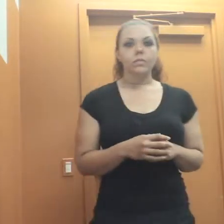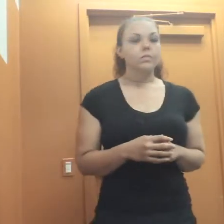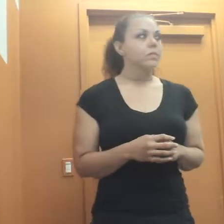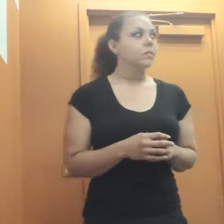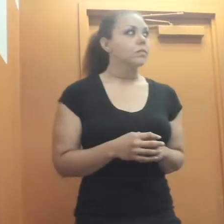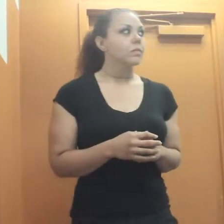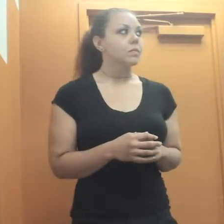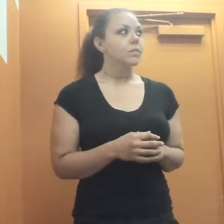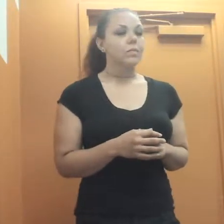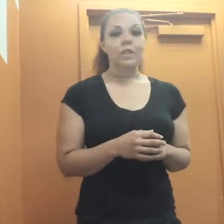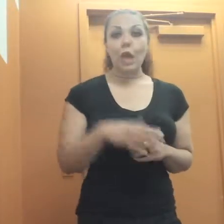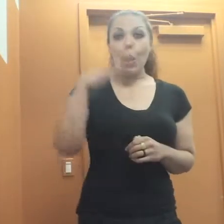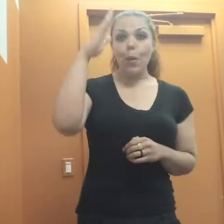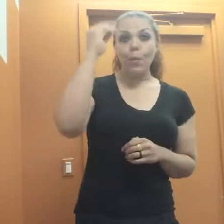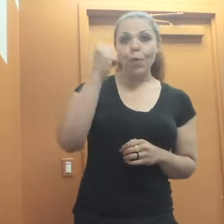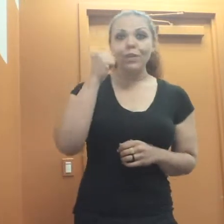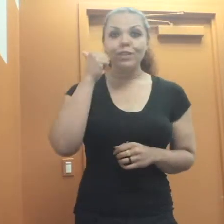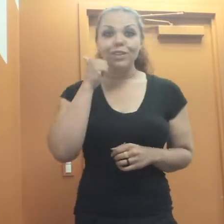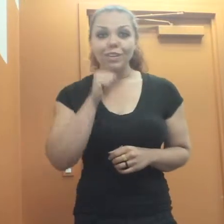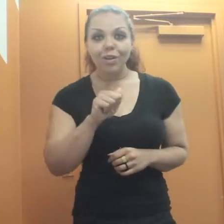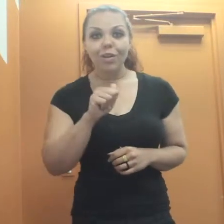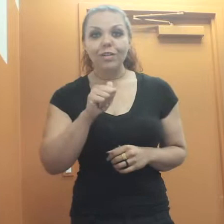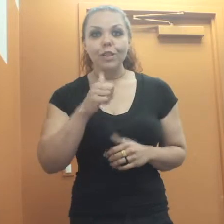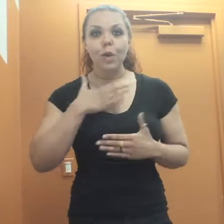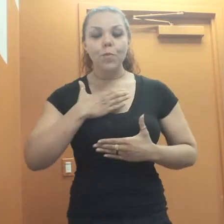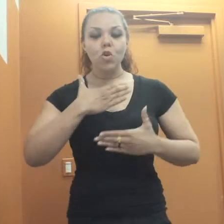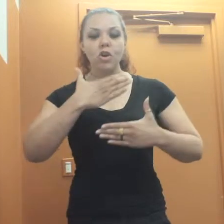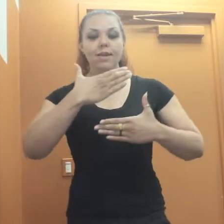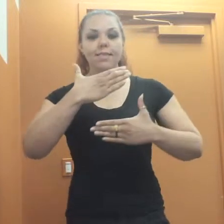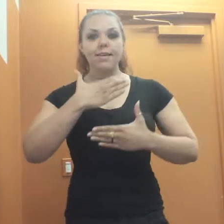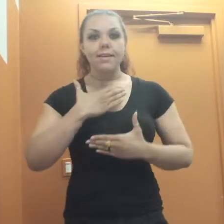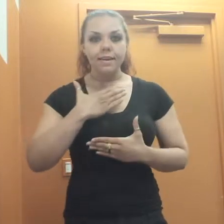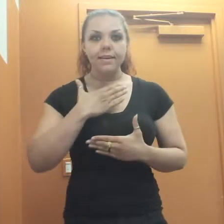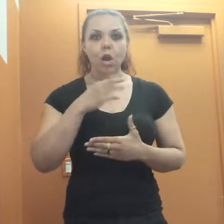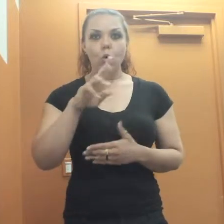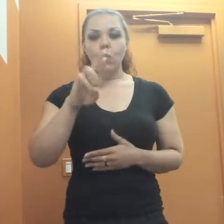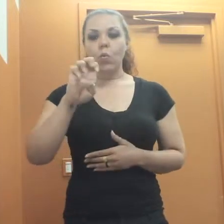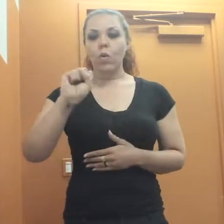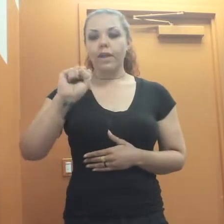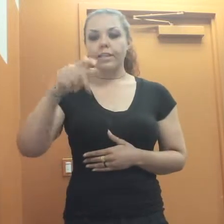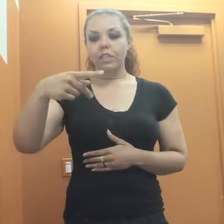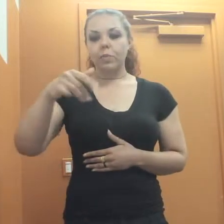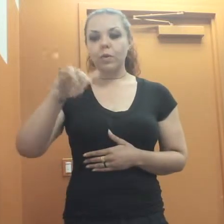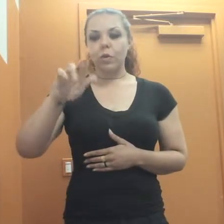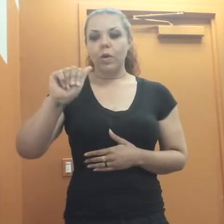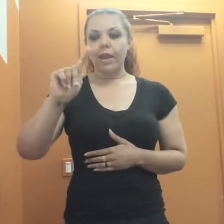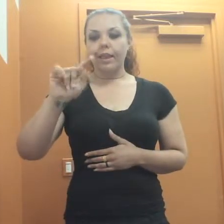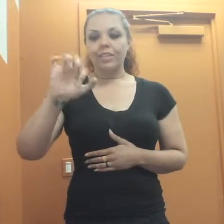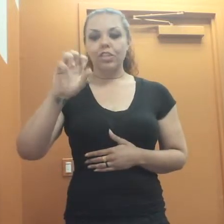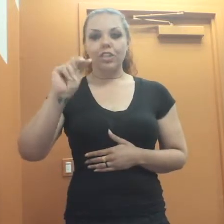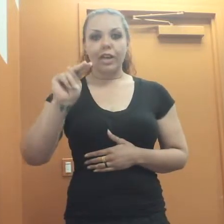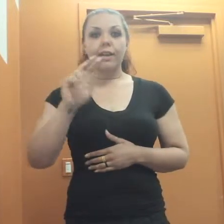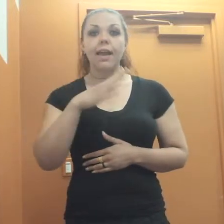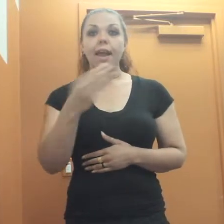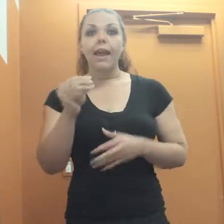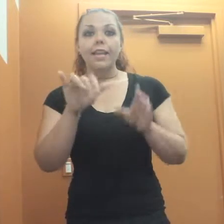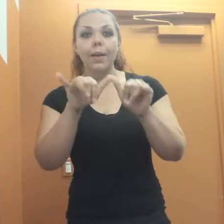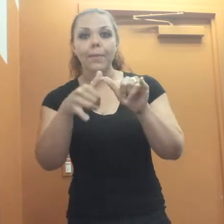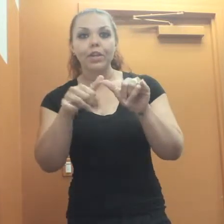Boys and girls, when we did our respiration measuring of our heart rate, we noticed how we